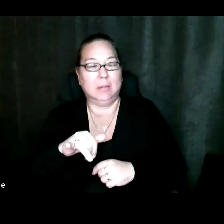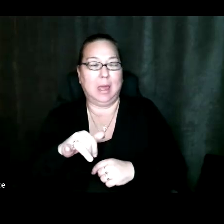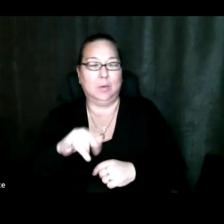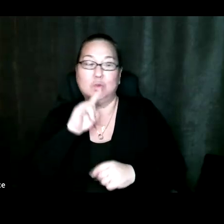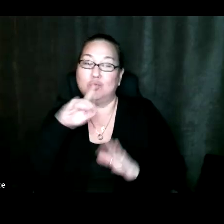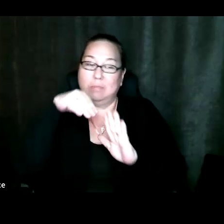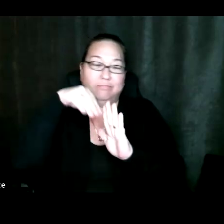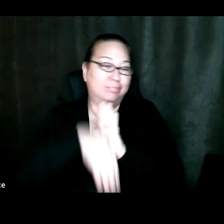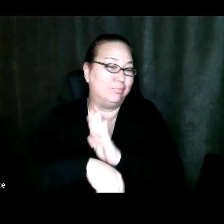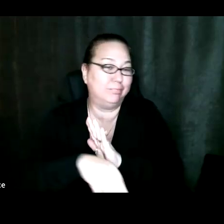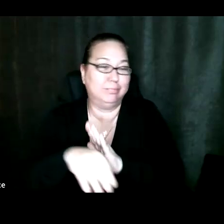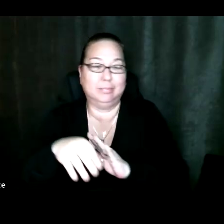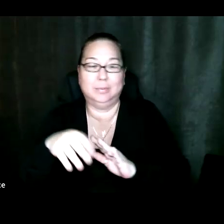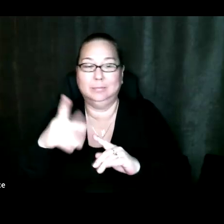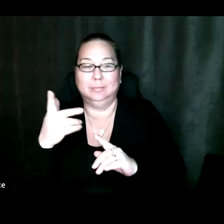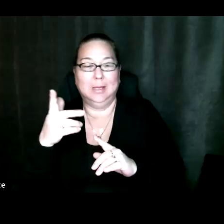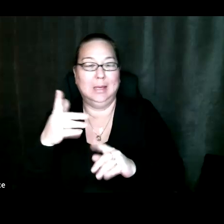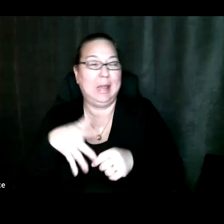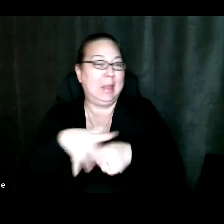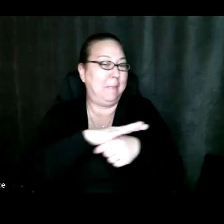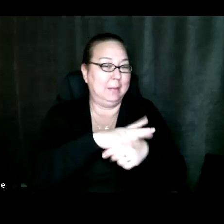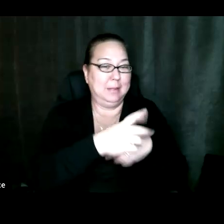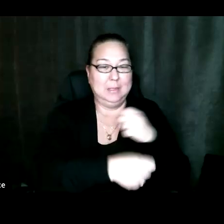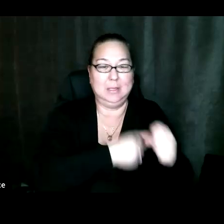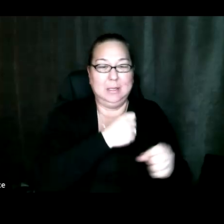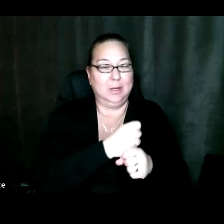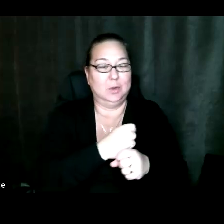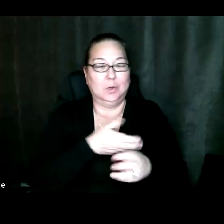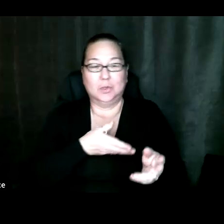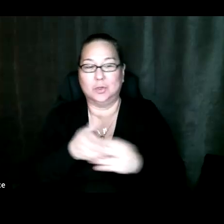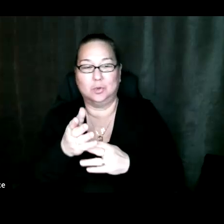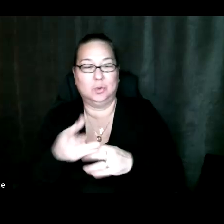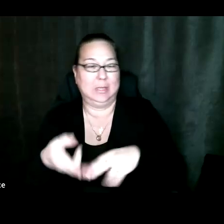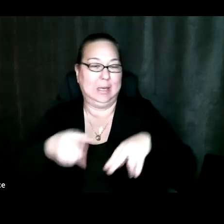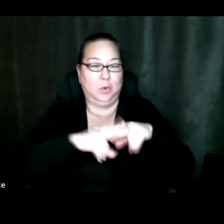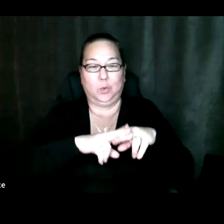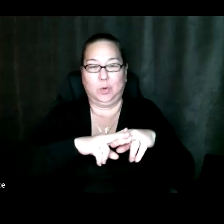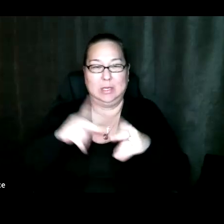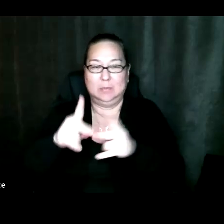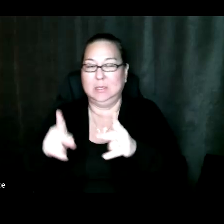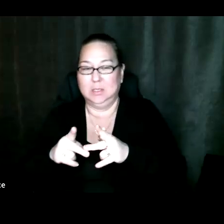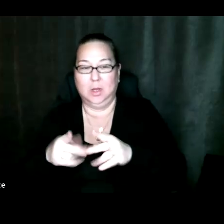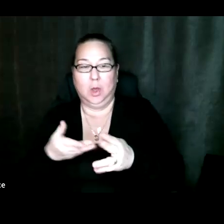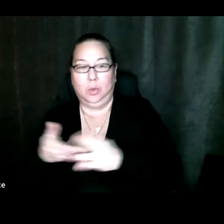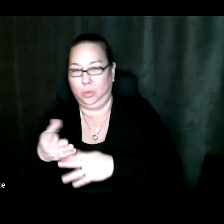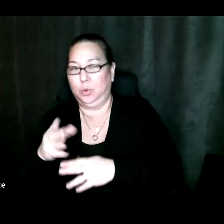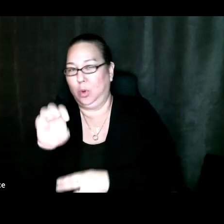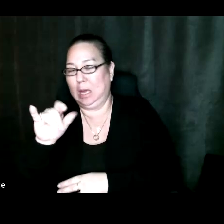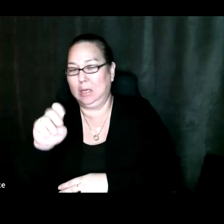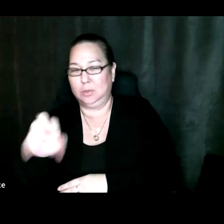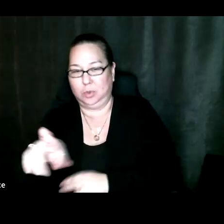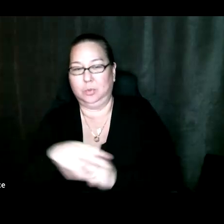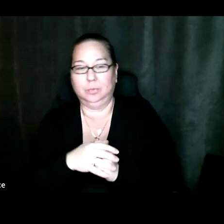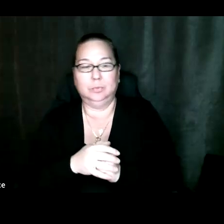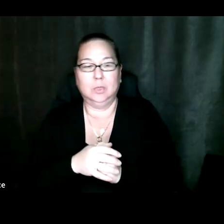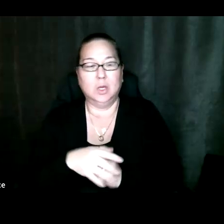sort of some challenges in hiring that I think we're pretty consistent nationwide. Going into 2025, especially if you look at the